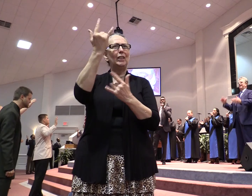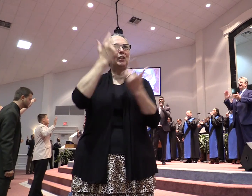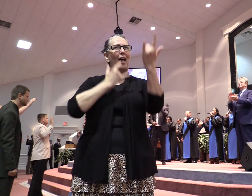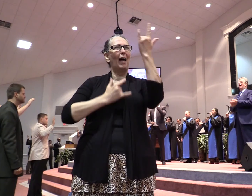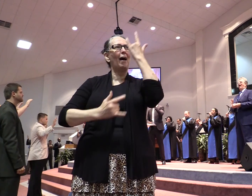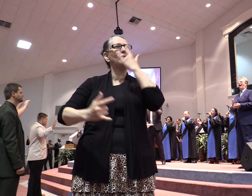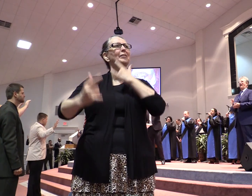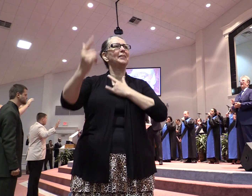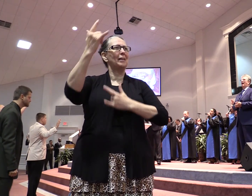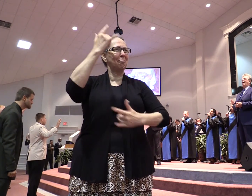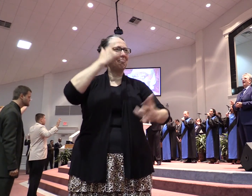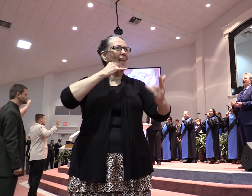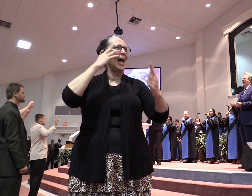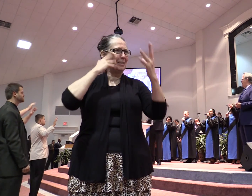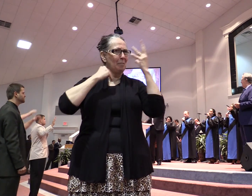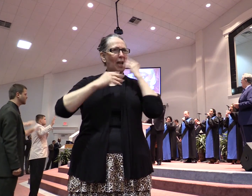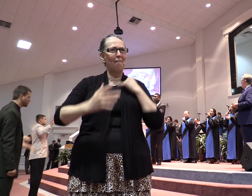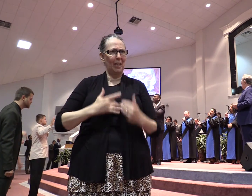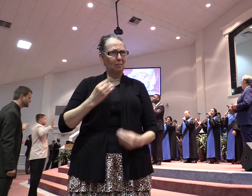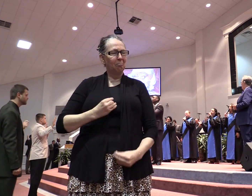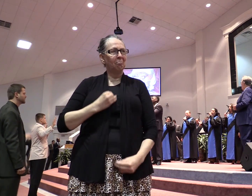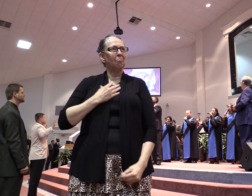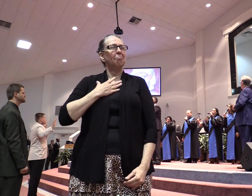that this morning.